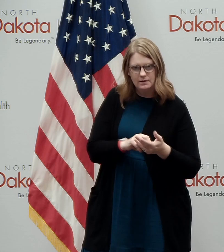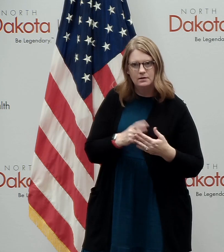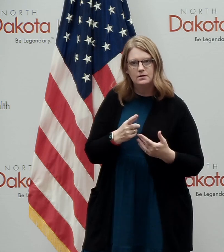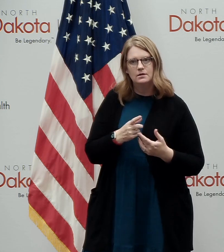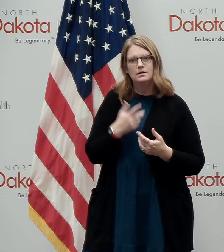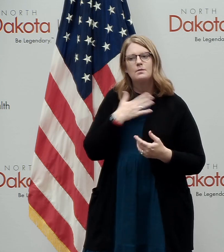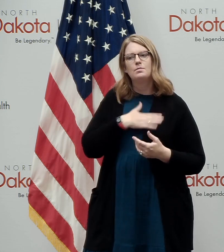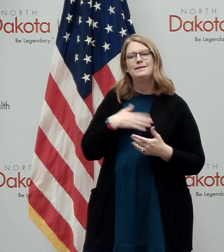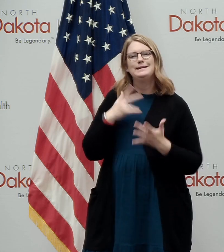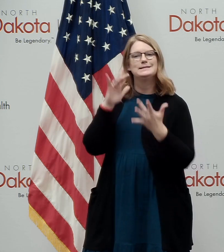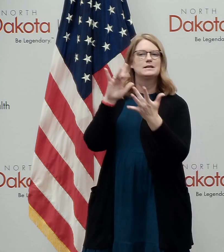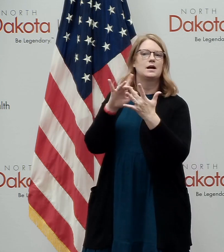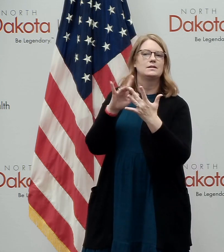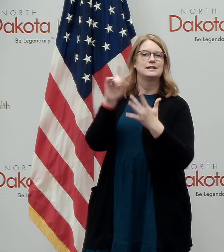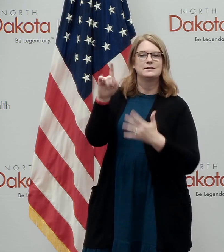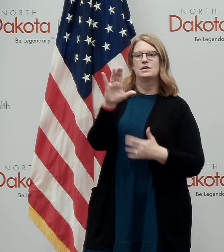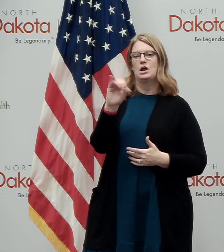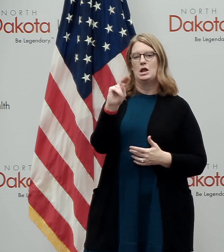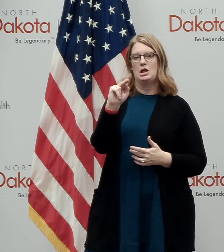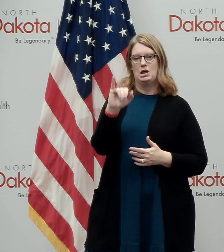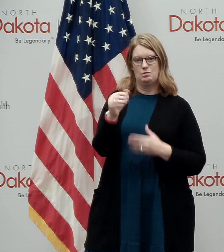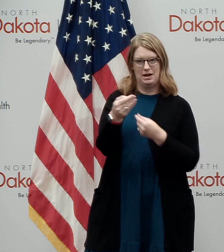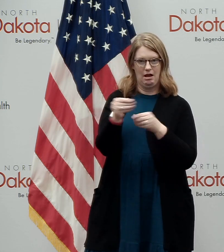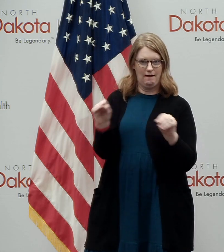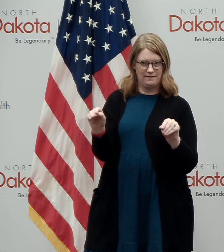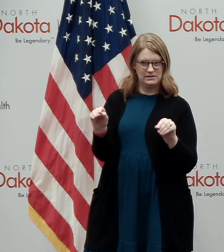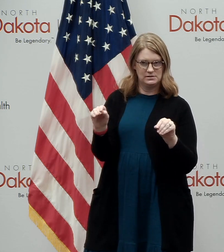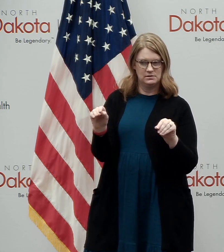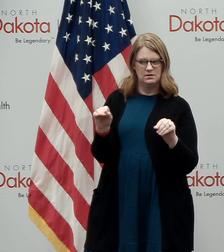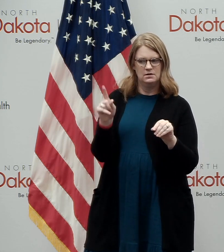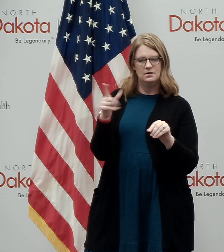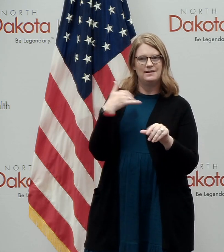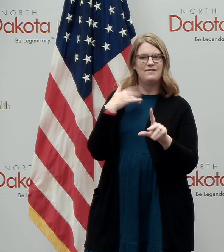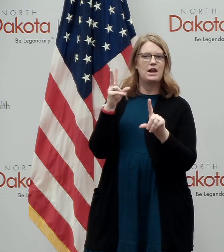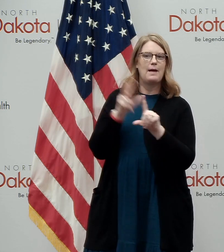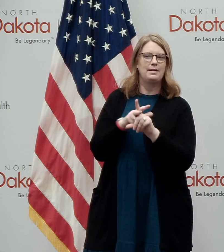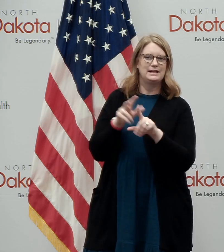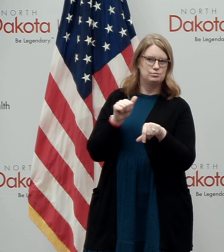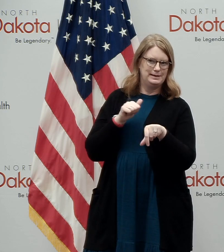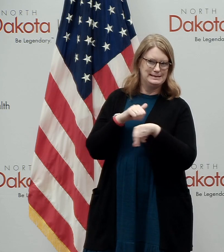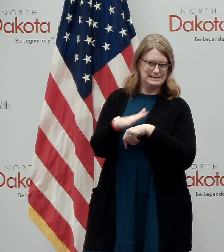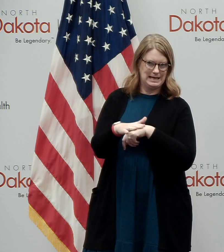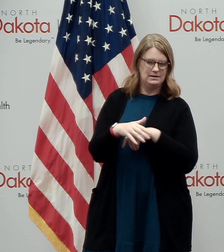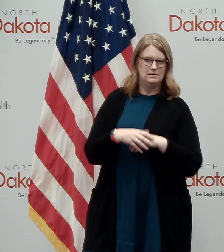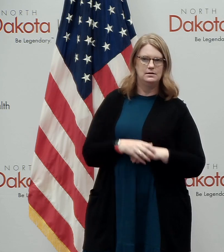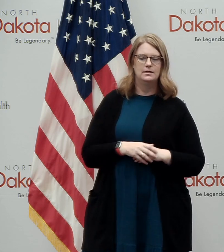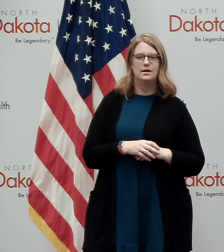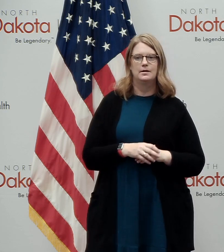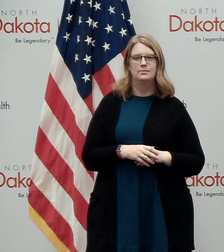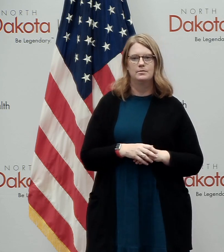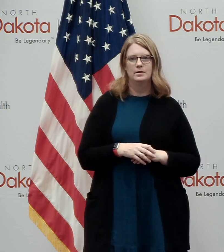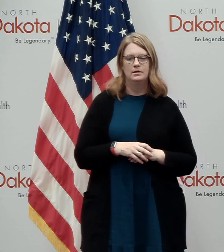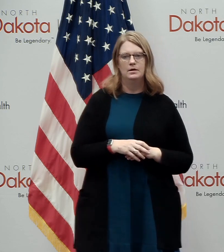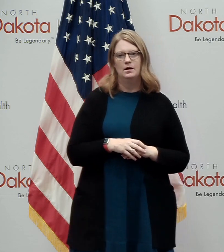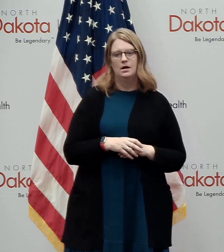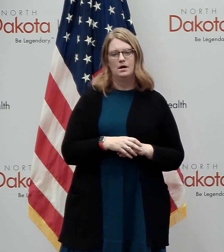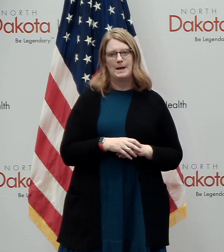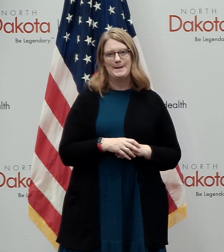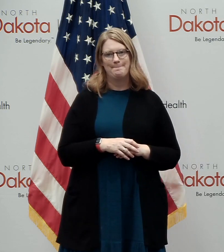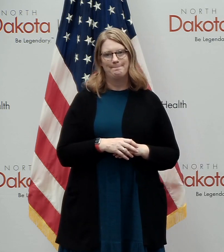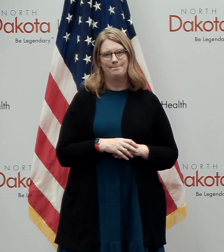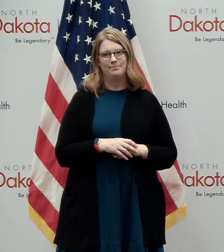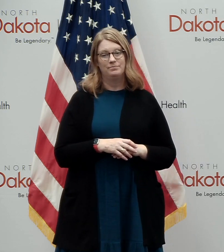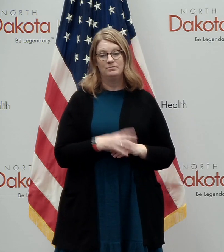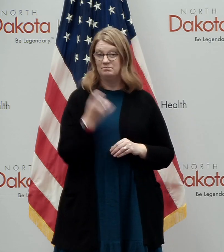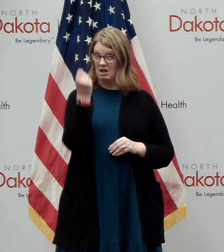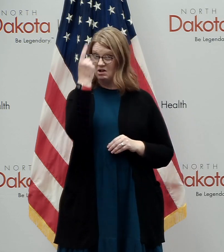contact their county office, and the application will be sent out to them. It's one of the things that I think is very important in the